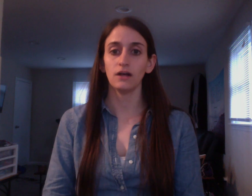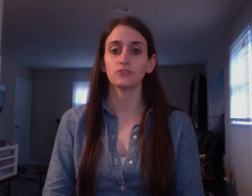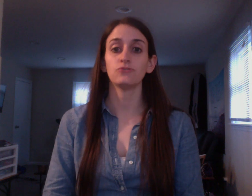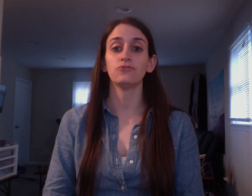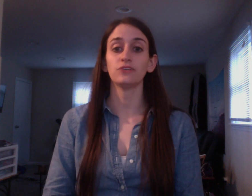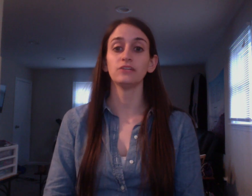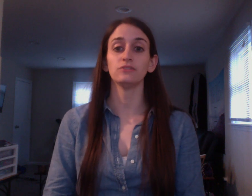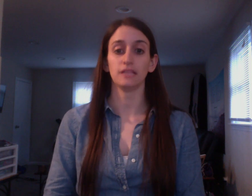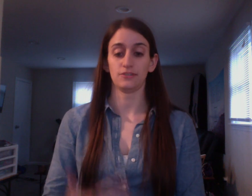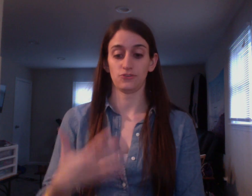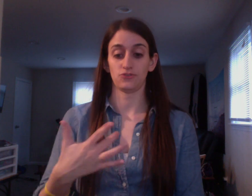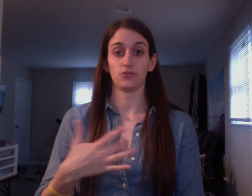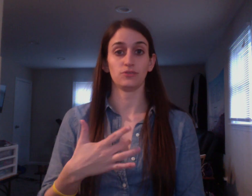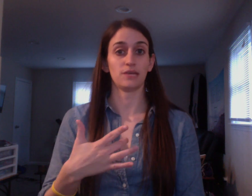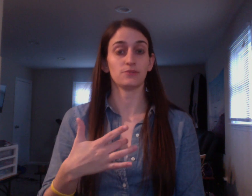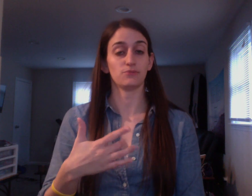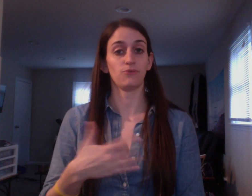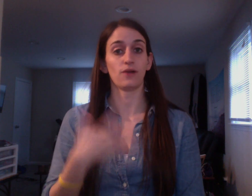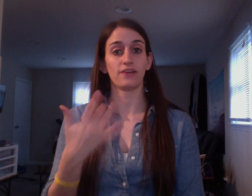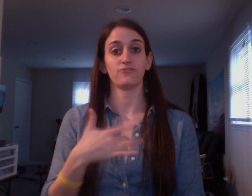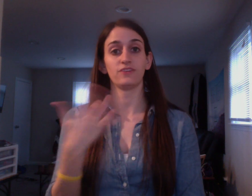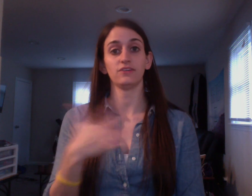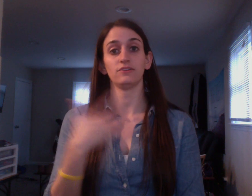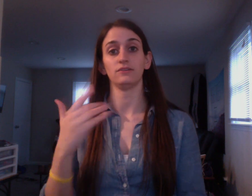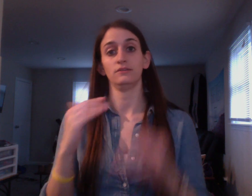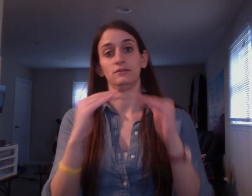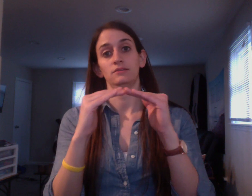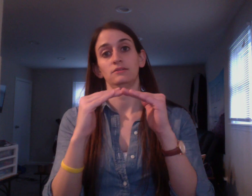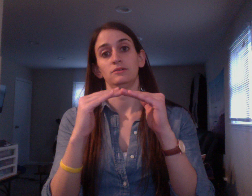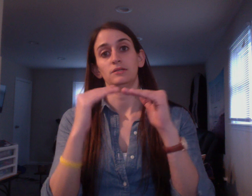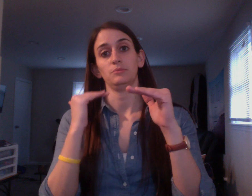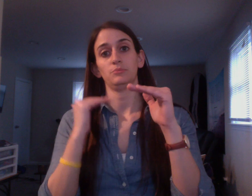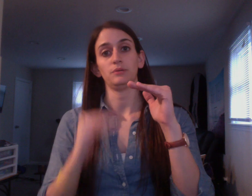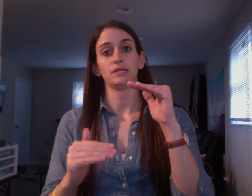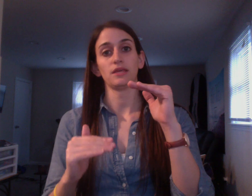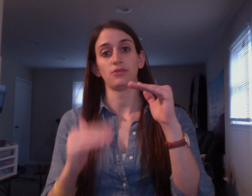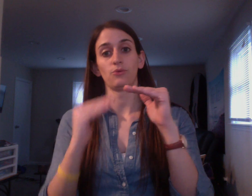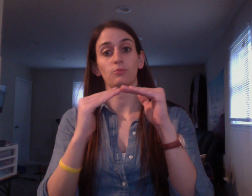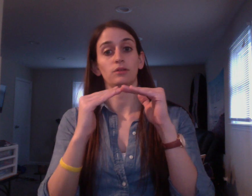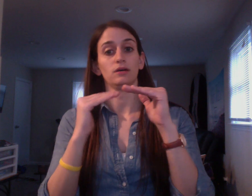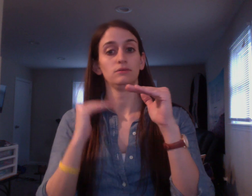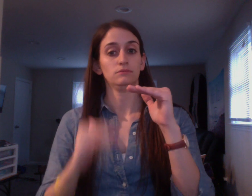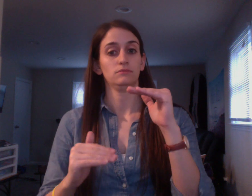To feel lesser, so same as before, I feel beneath or below.